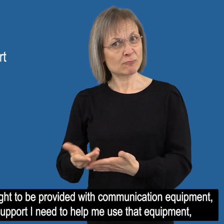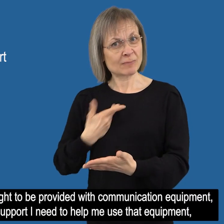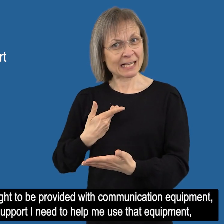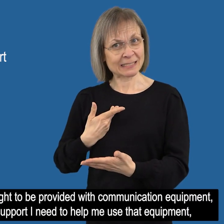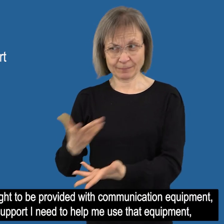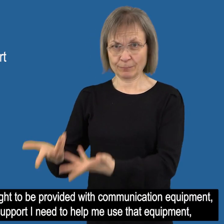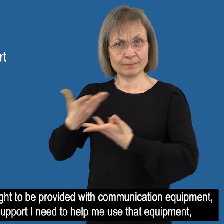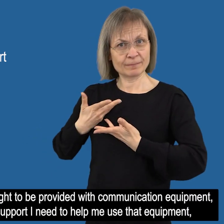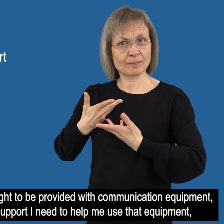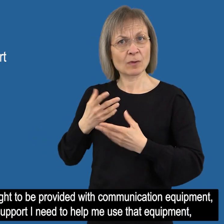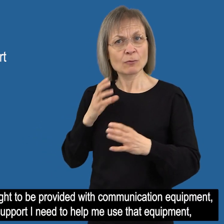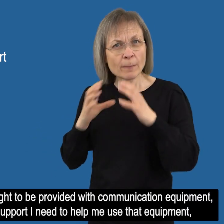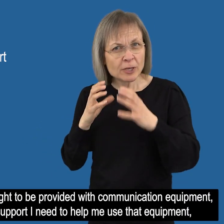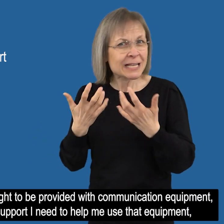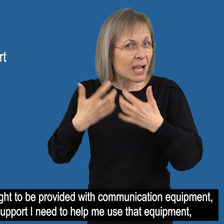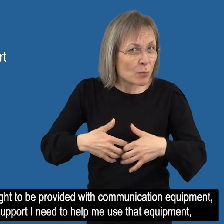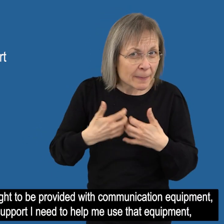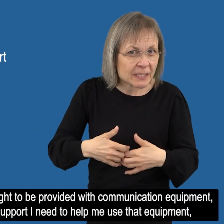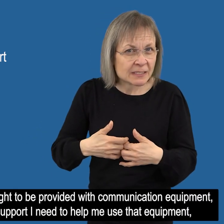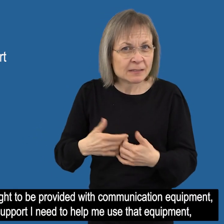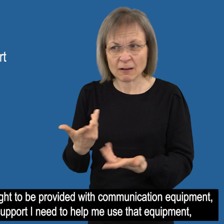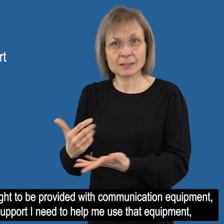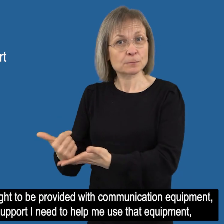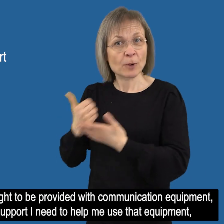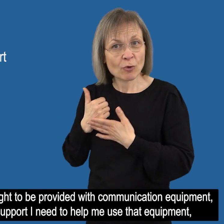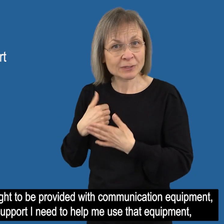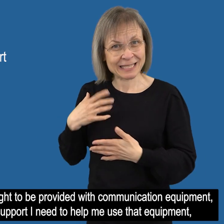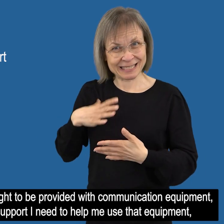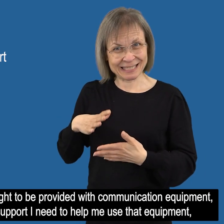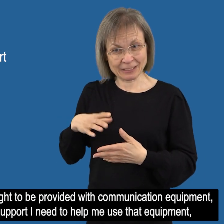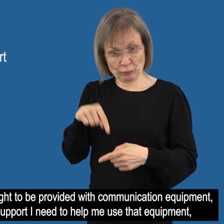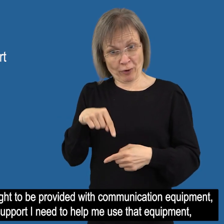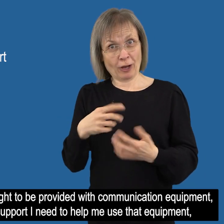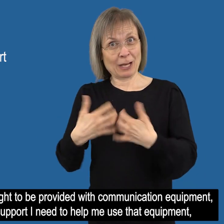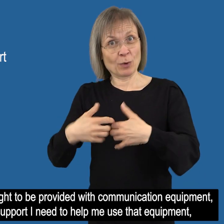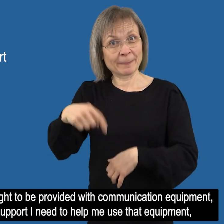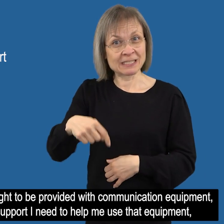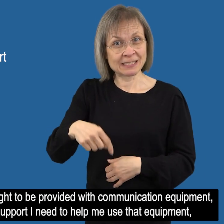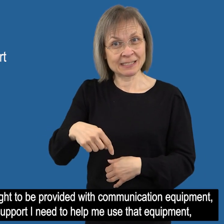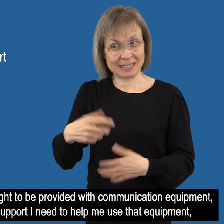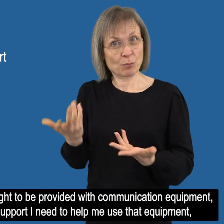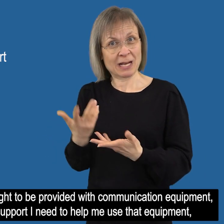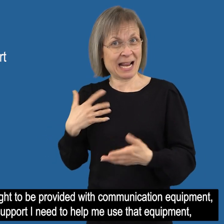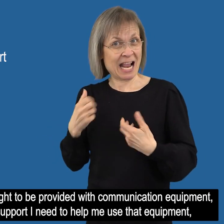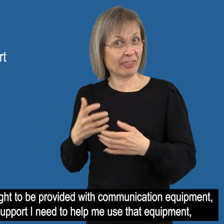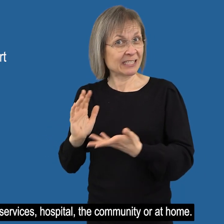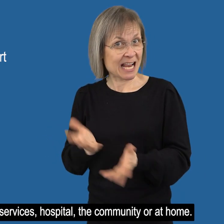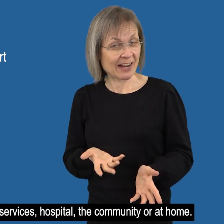I have the right to be provided with communication equipment and the support I need to help me use that equipment, in